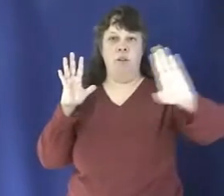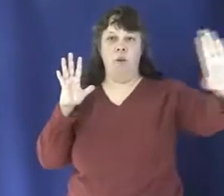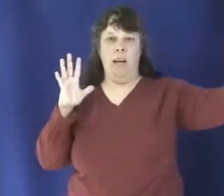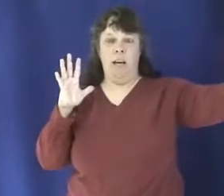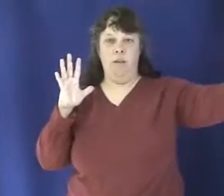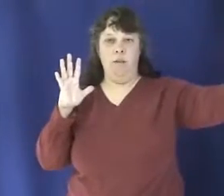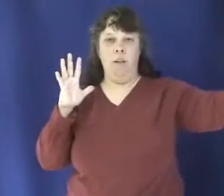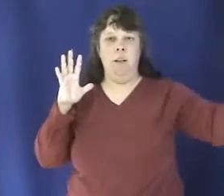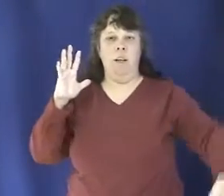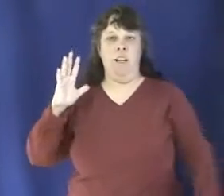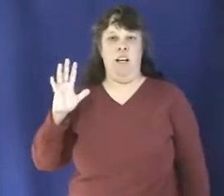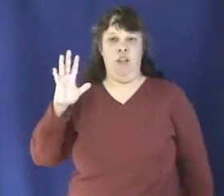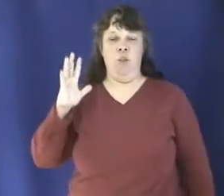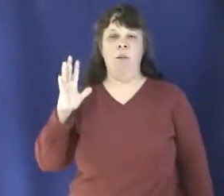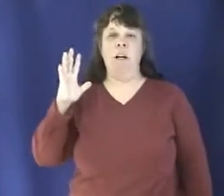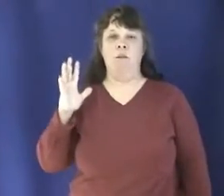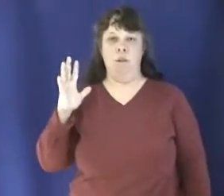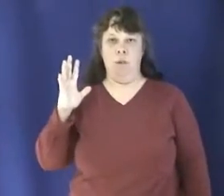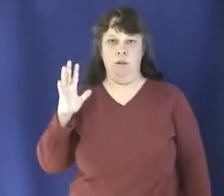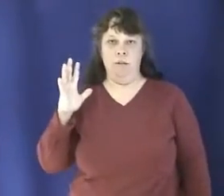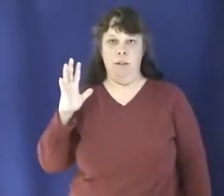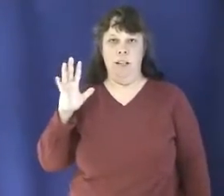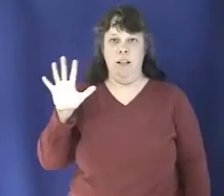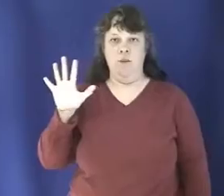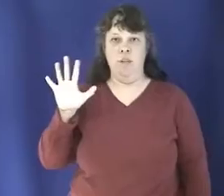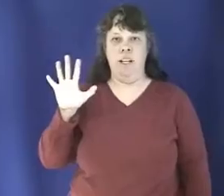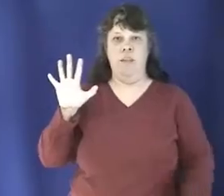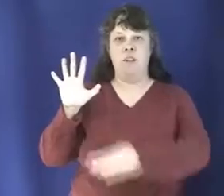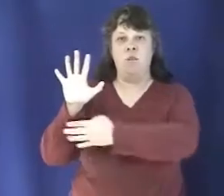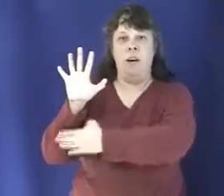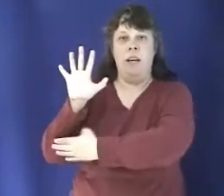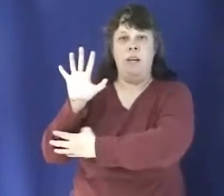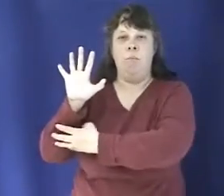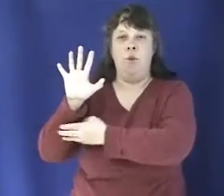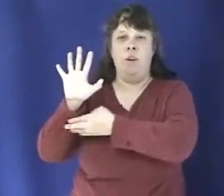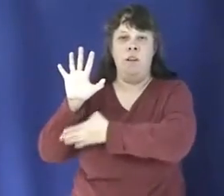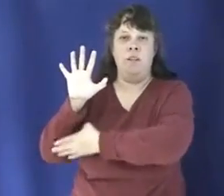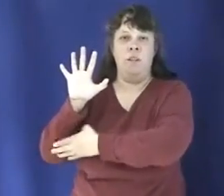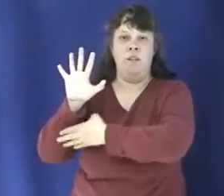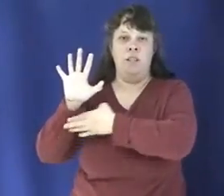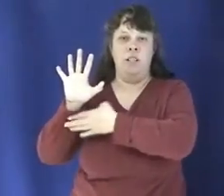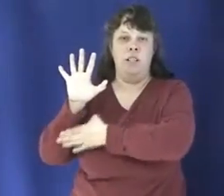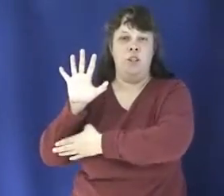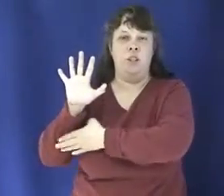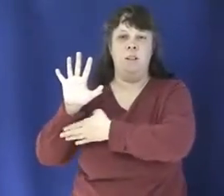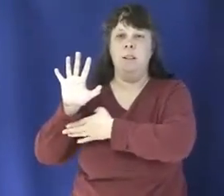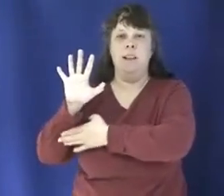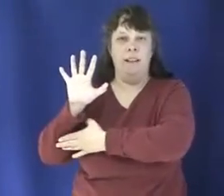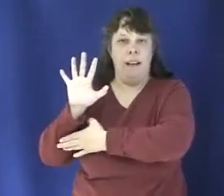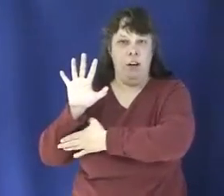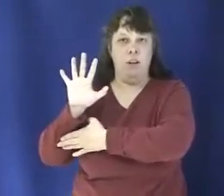45-degree angle. It should be comfortable. Twisting out this way puts all these muscles into tension. That